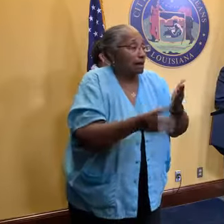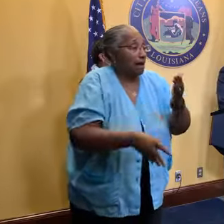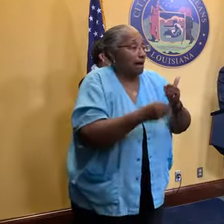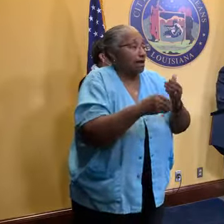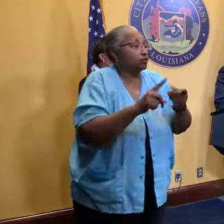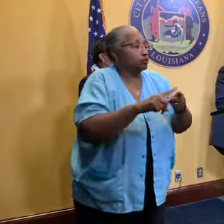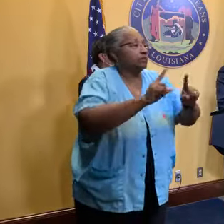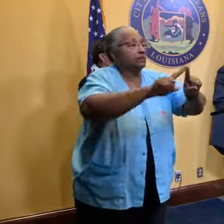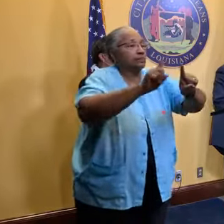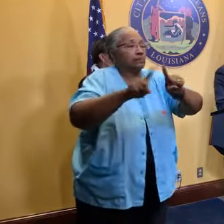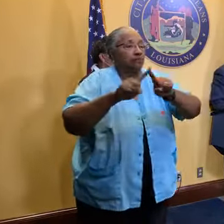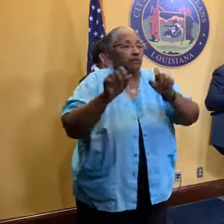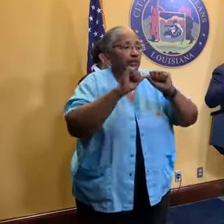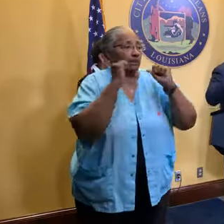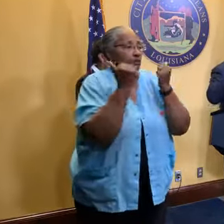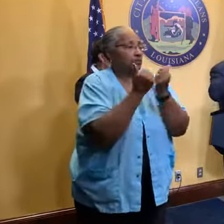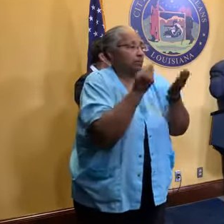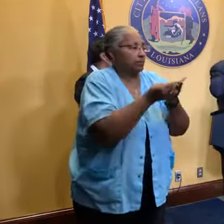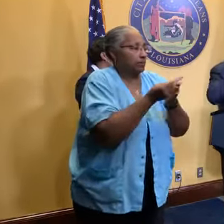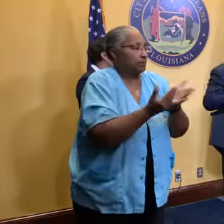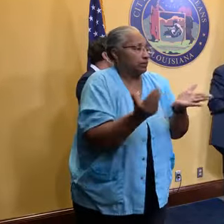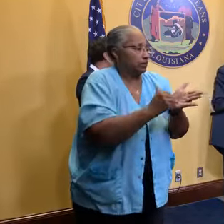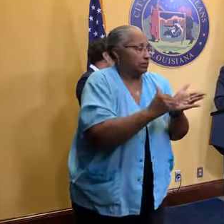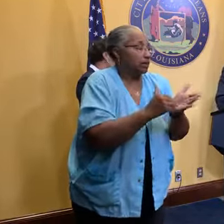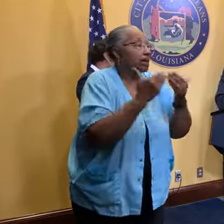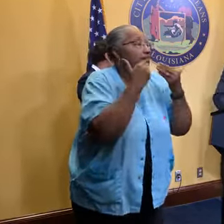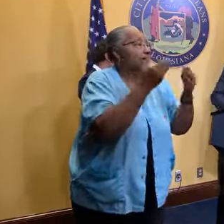you, Mayor, and I will turn it back to you. Thank you.